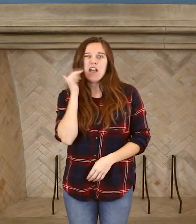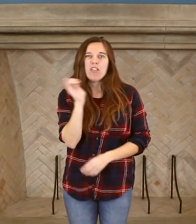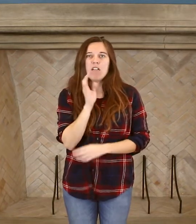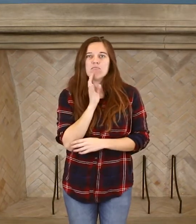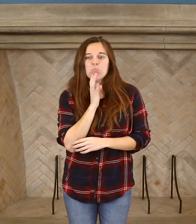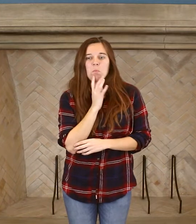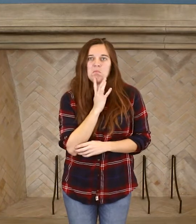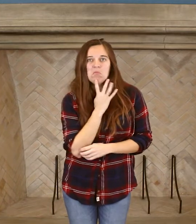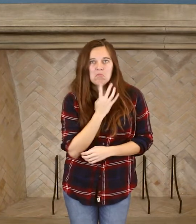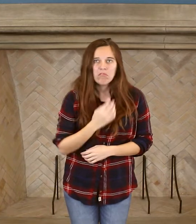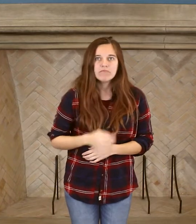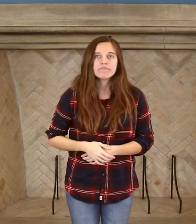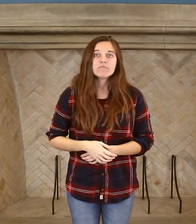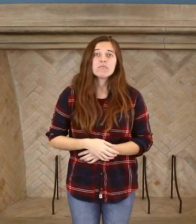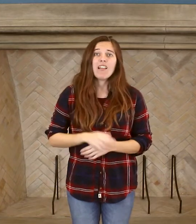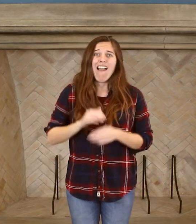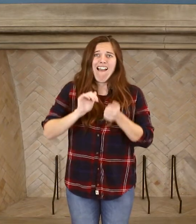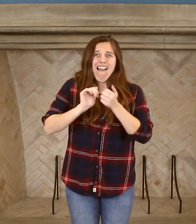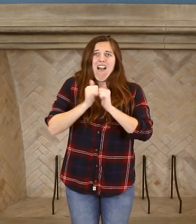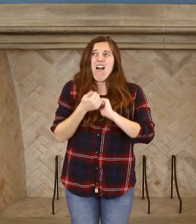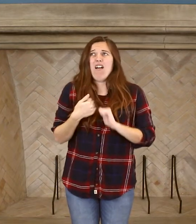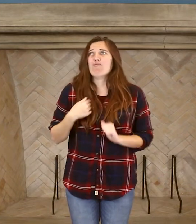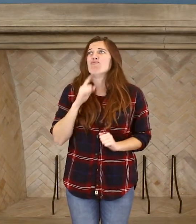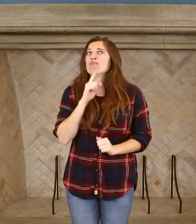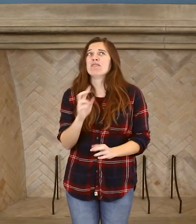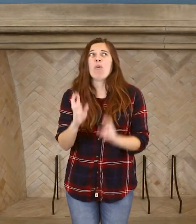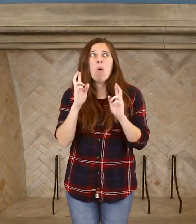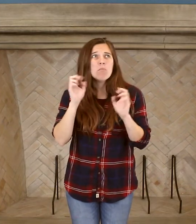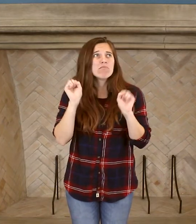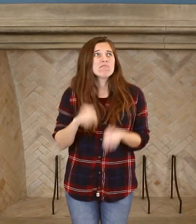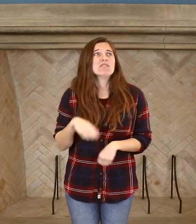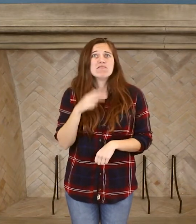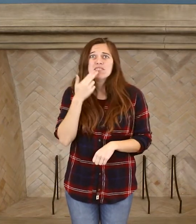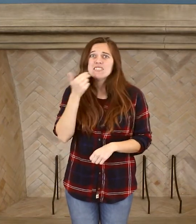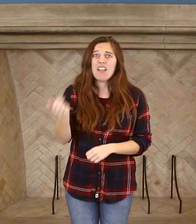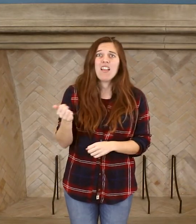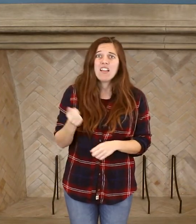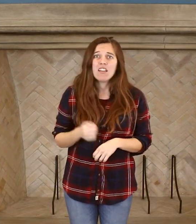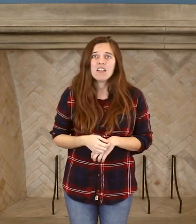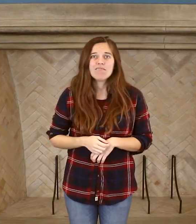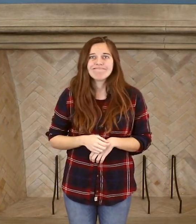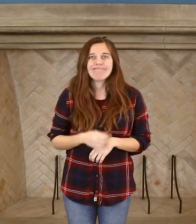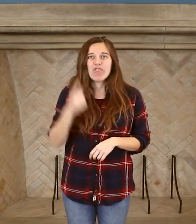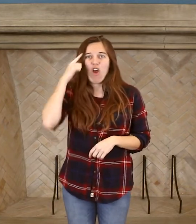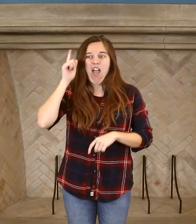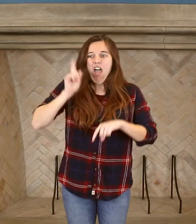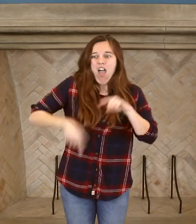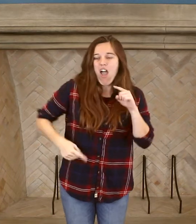Because if not, it would sound like a whole bunch of mumbling. I was really hoping I could sing.